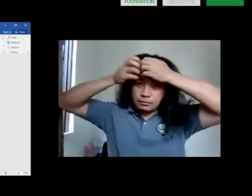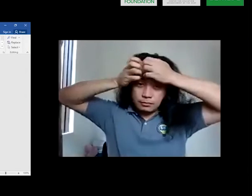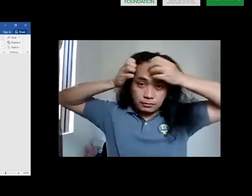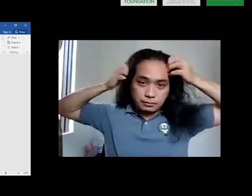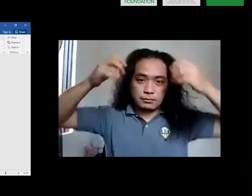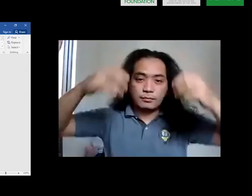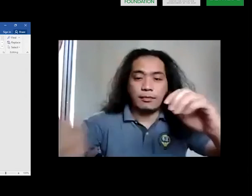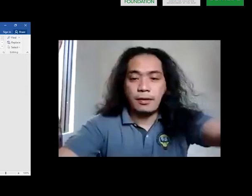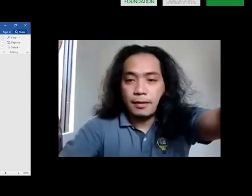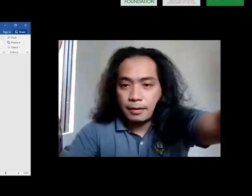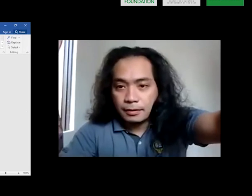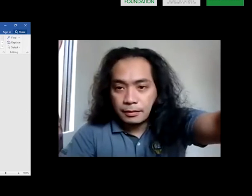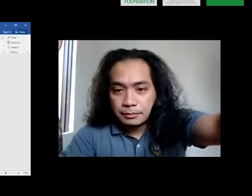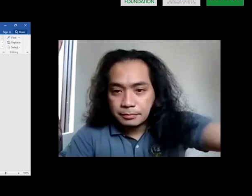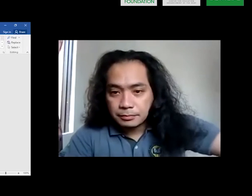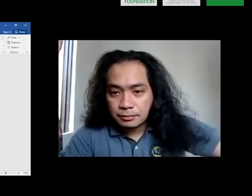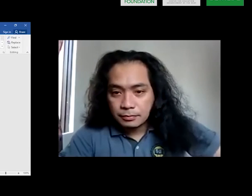Okay.